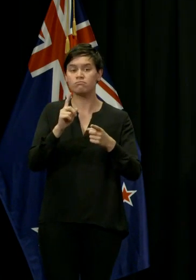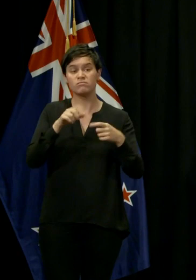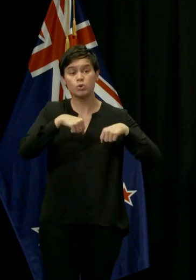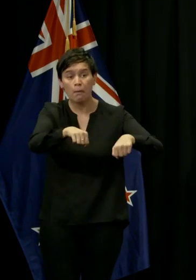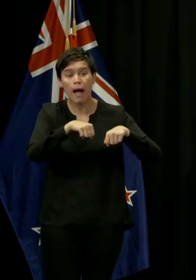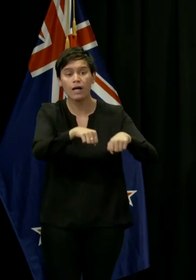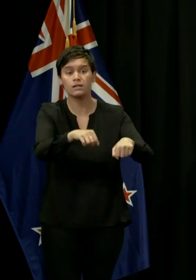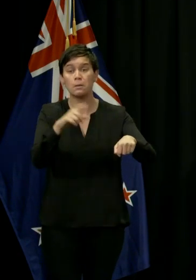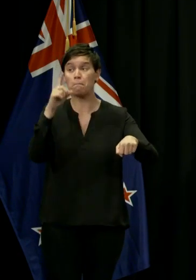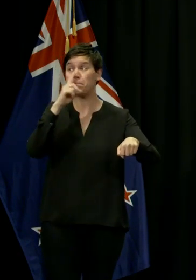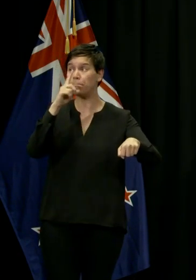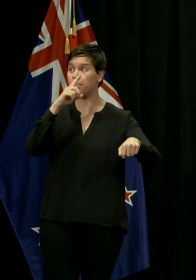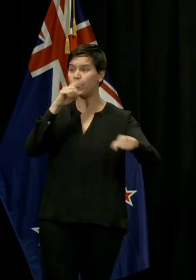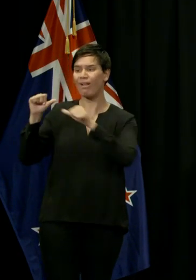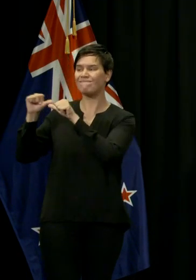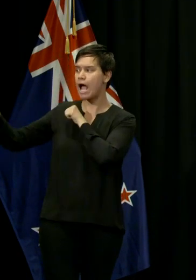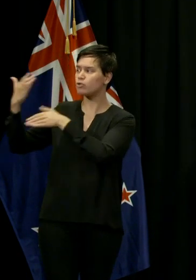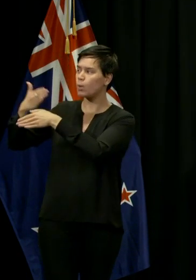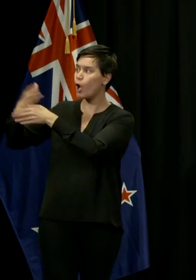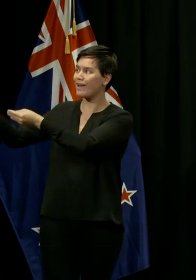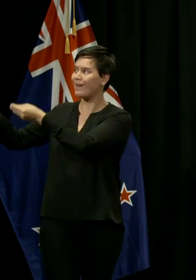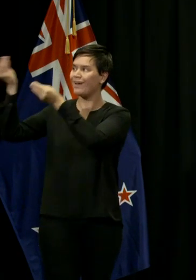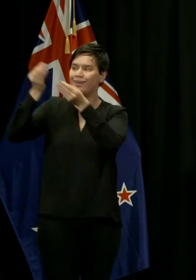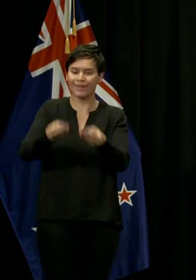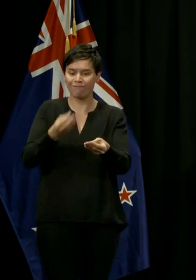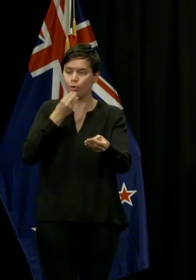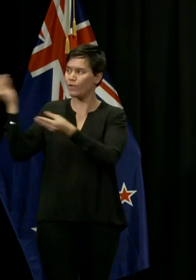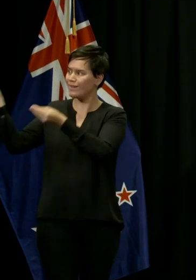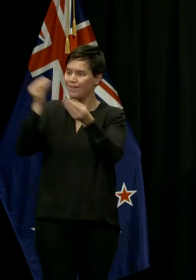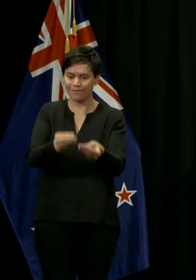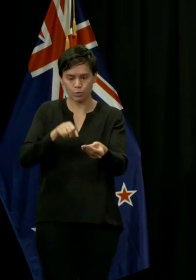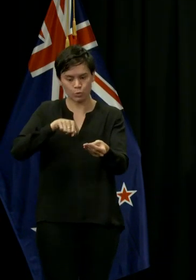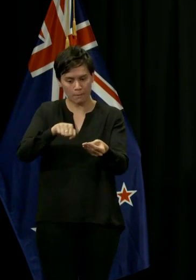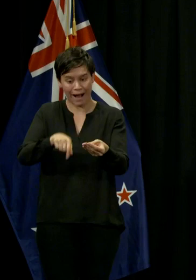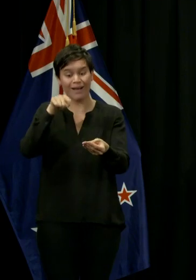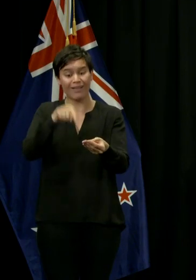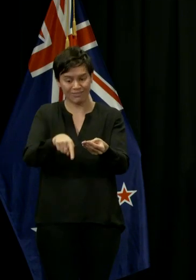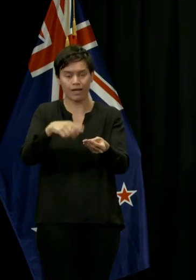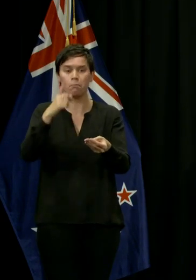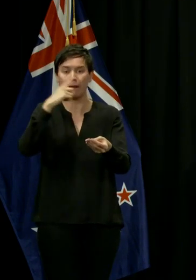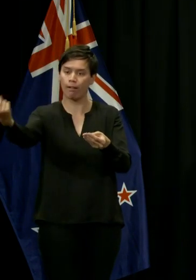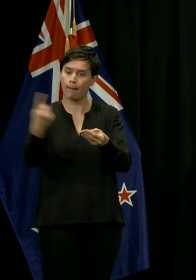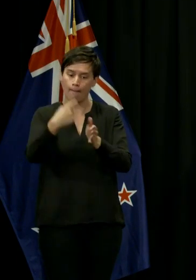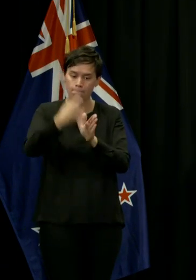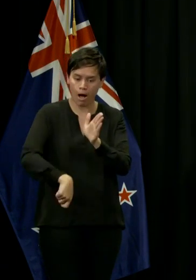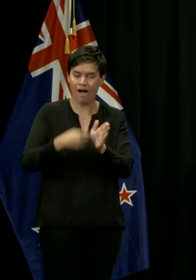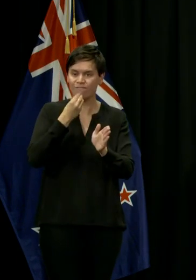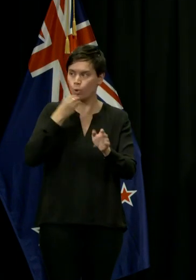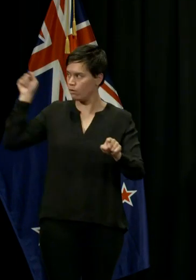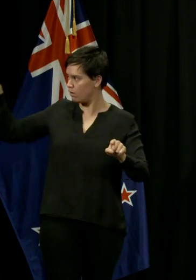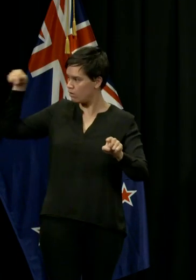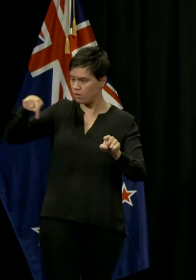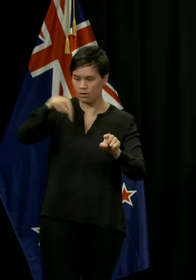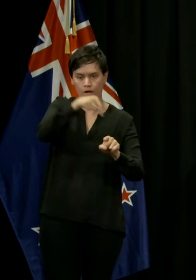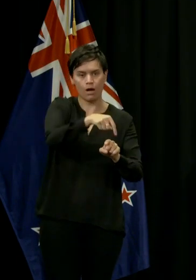for instance, part of our essential primary industries. So we've already been talking with Fonterra. They've been